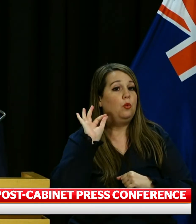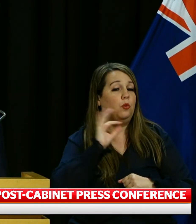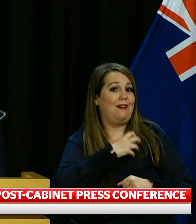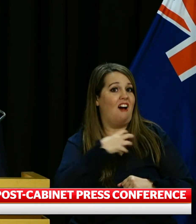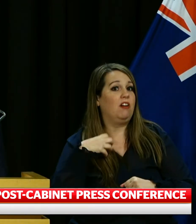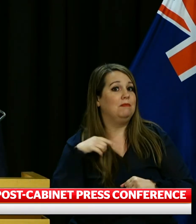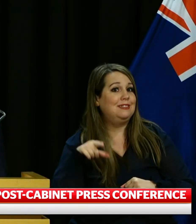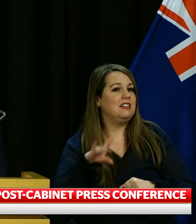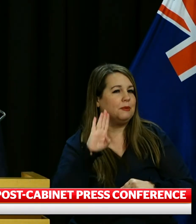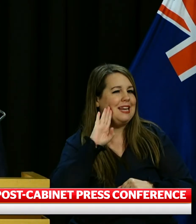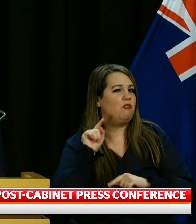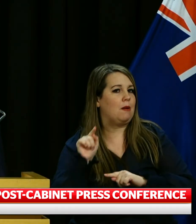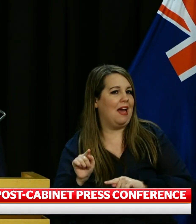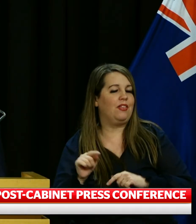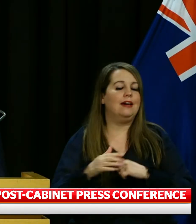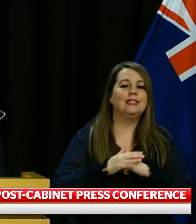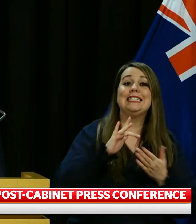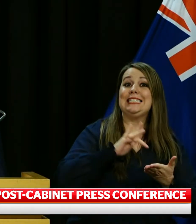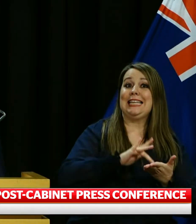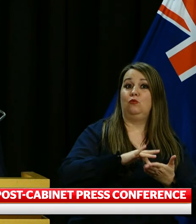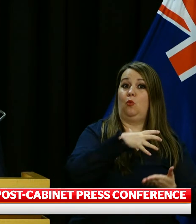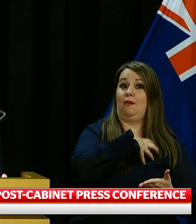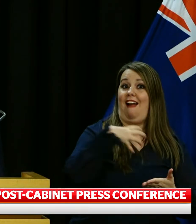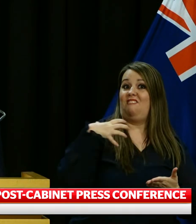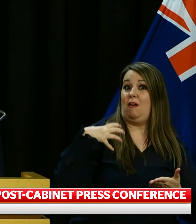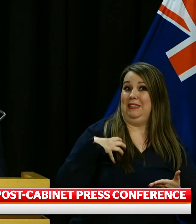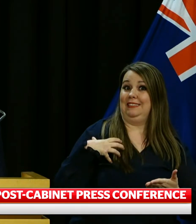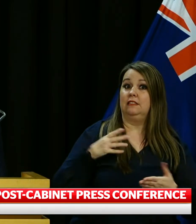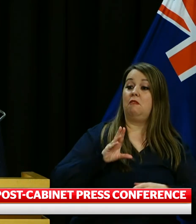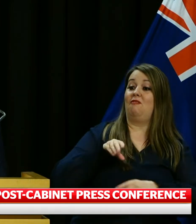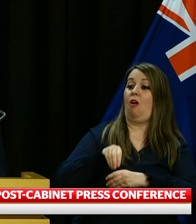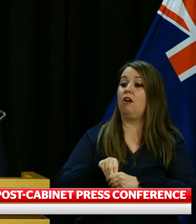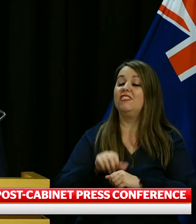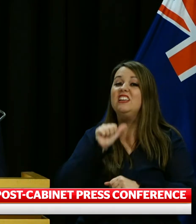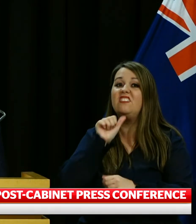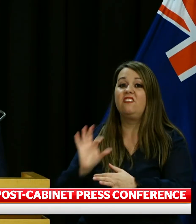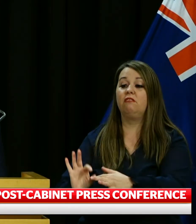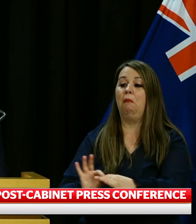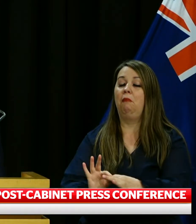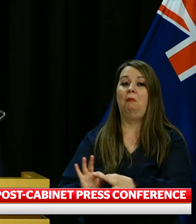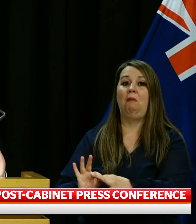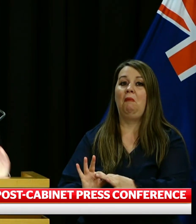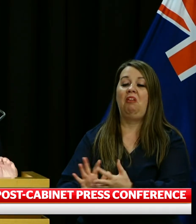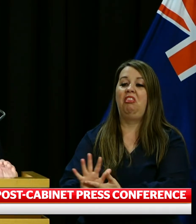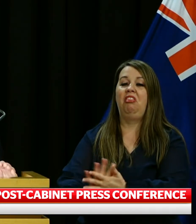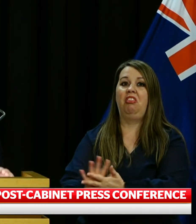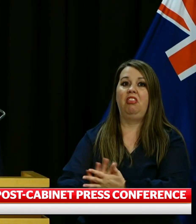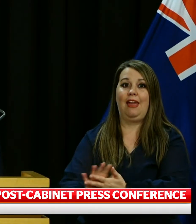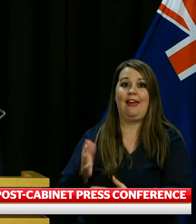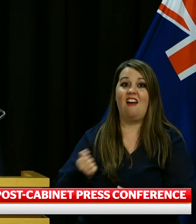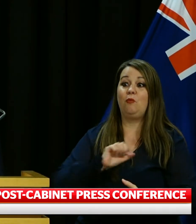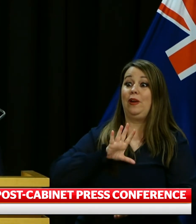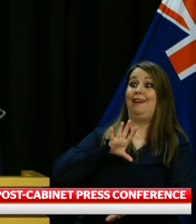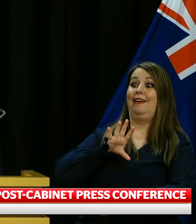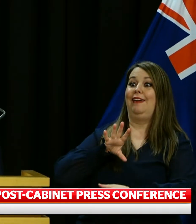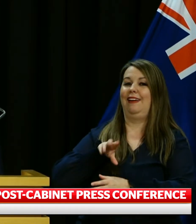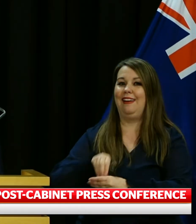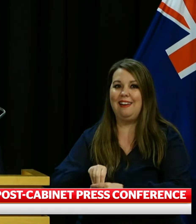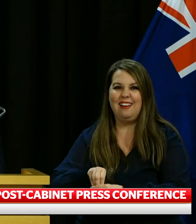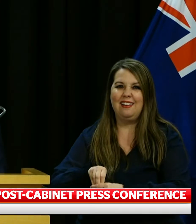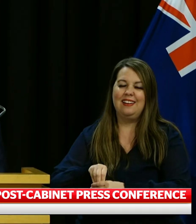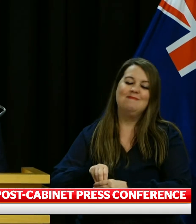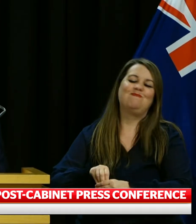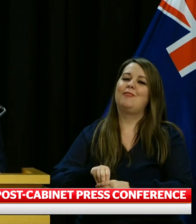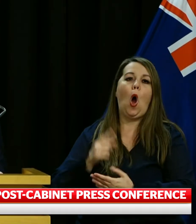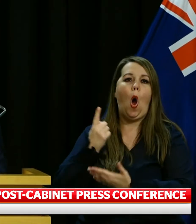central government intervention in relationship situations with a local authority is quite a high threshold. So where the relationship